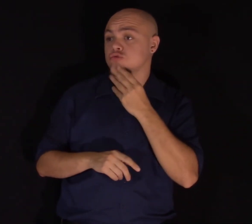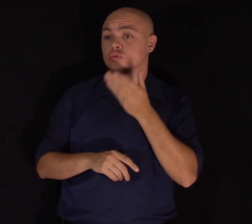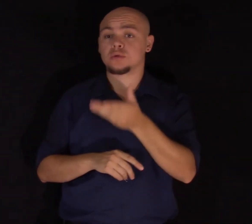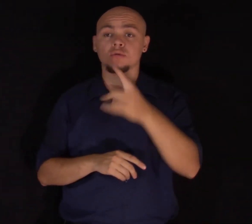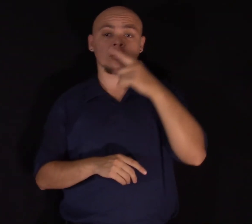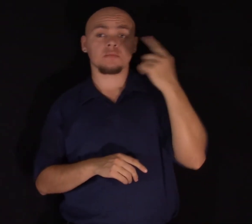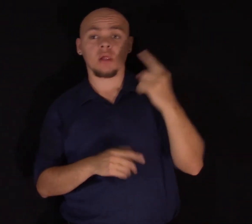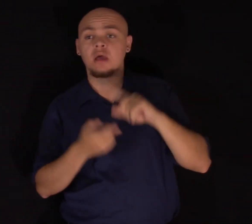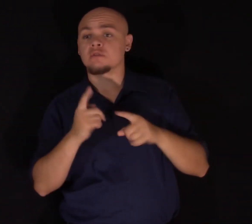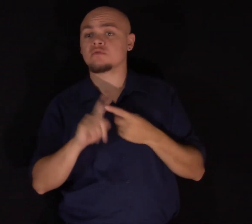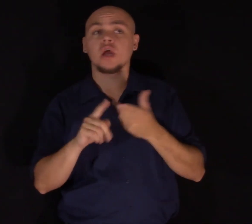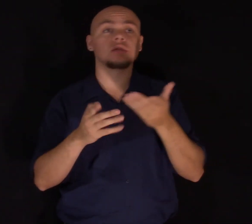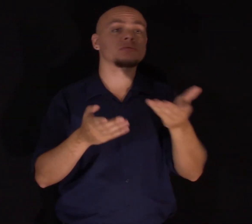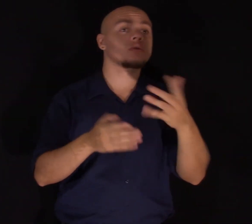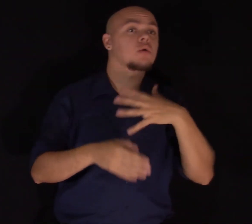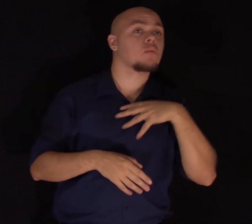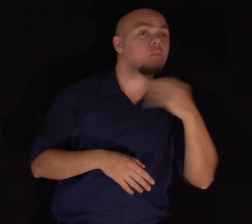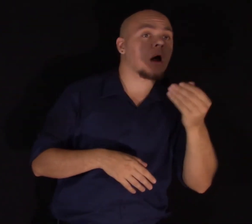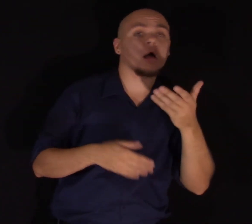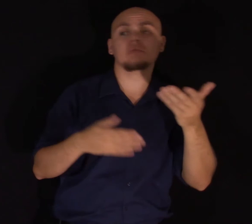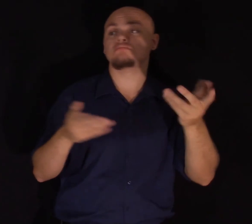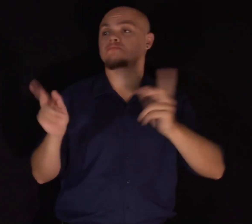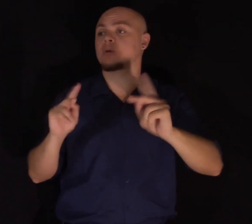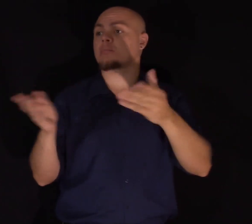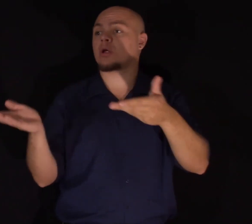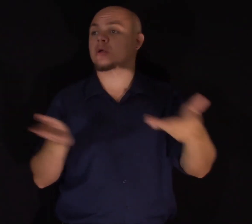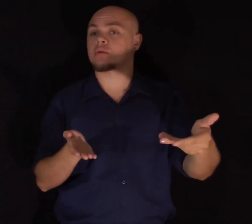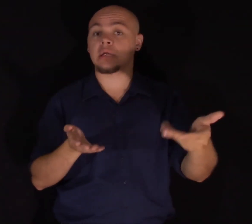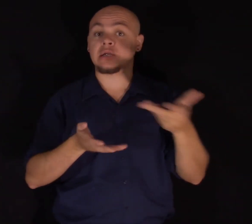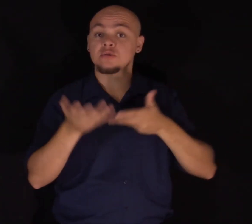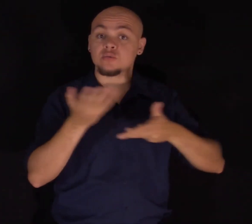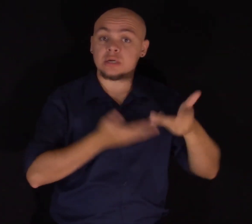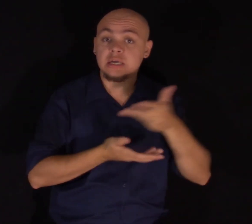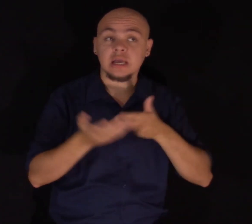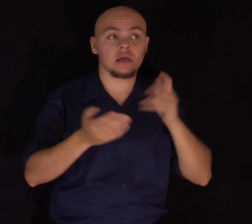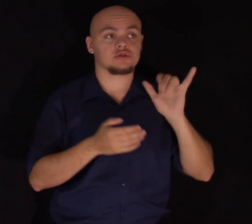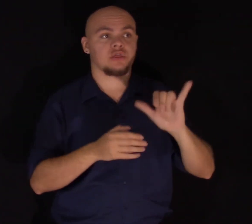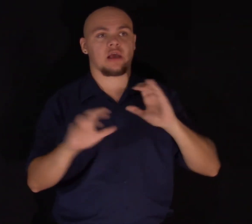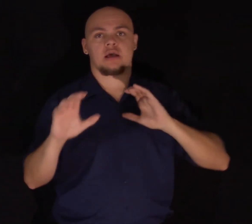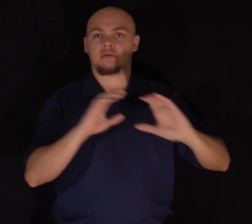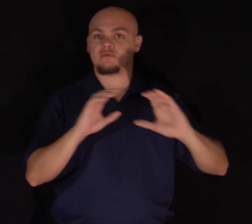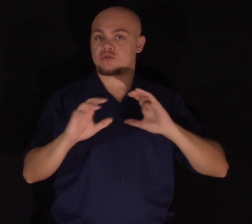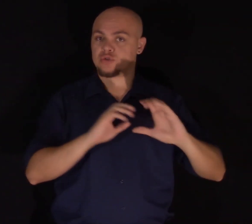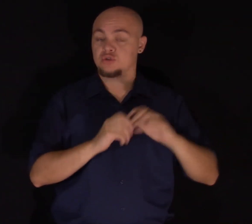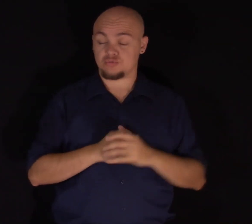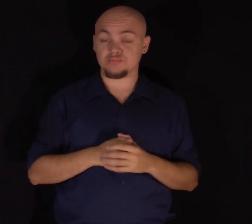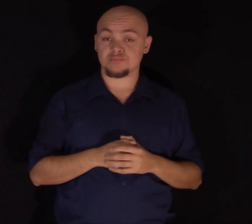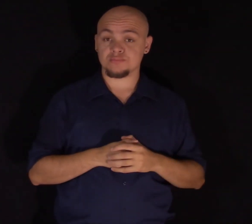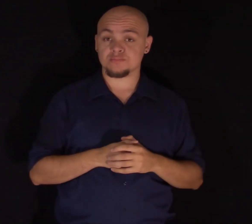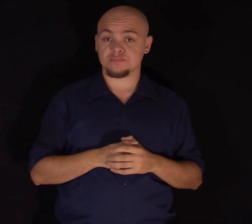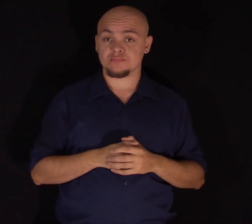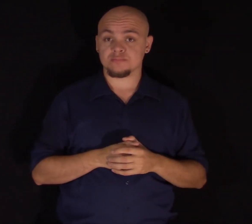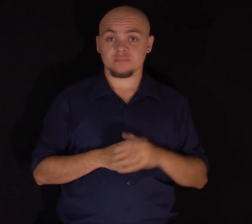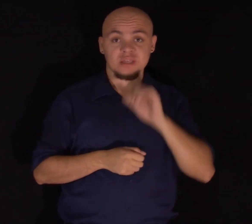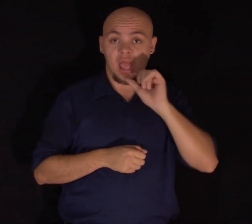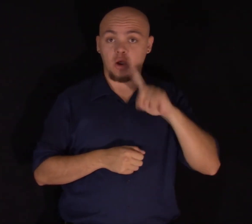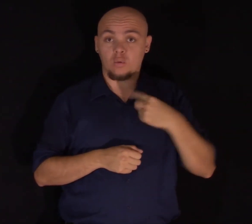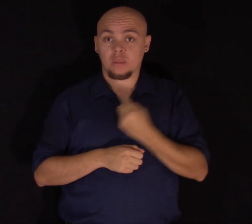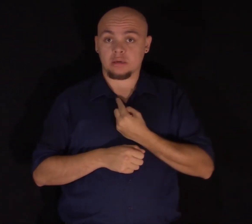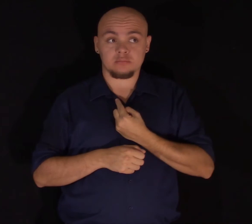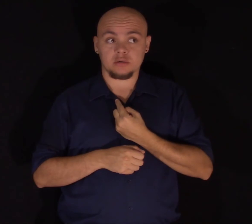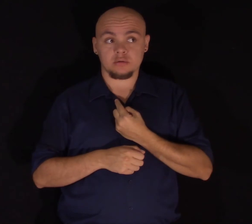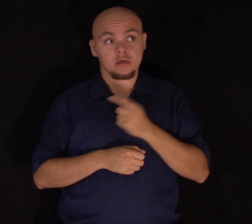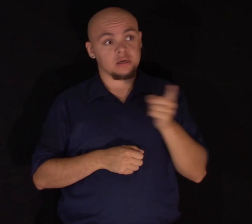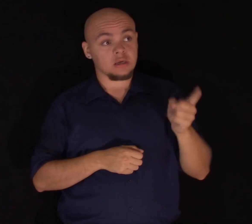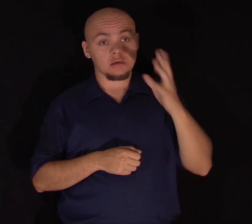black friends, my white friends, other people, just to engage in conversation with Mr. Kelly, other than me. I want him to experience